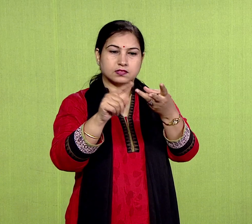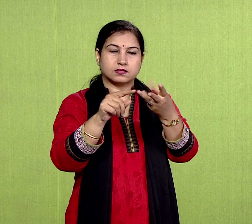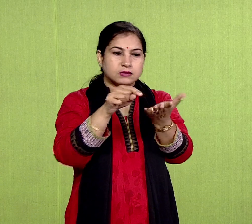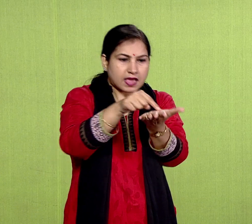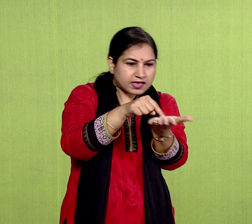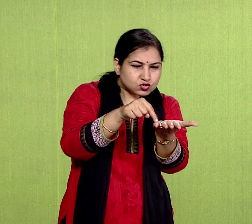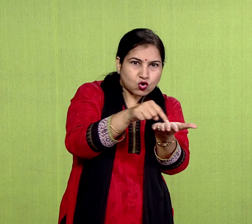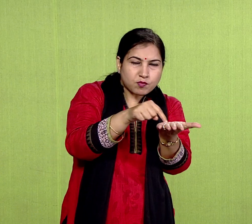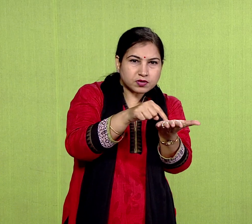chemistry,